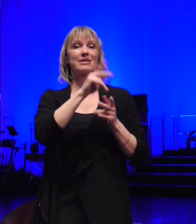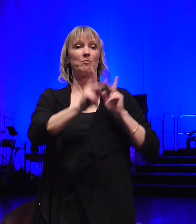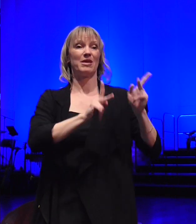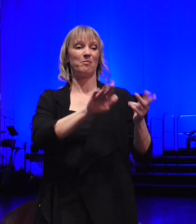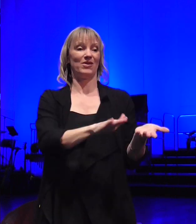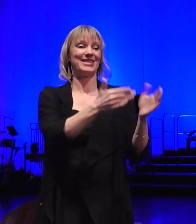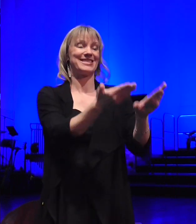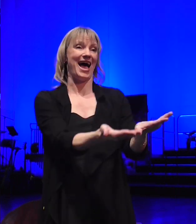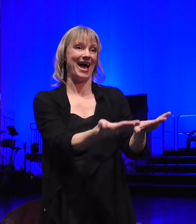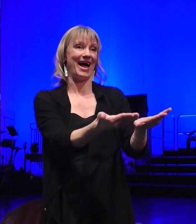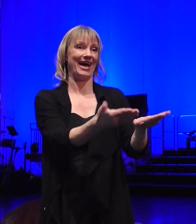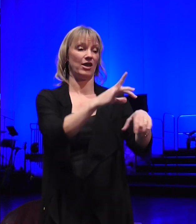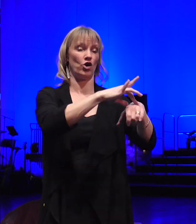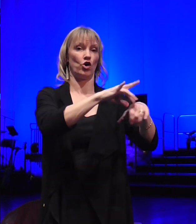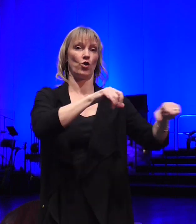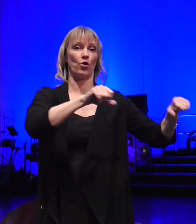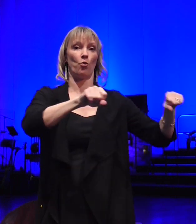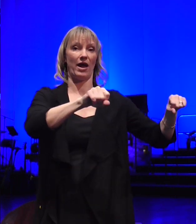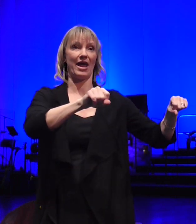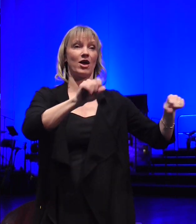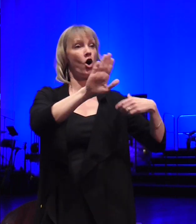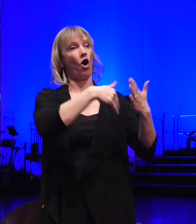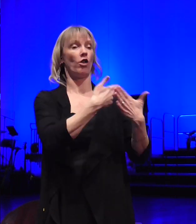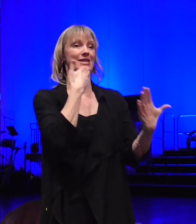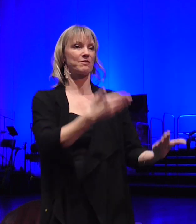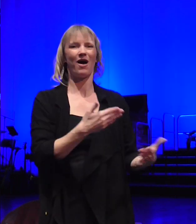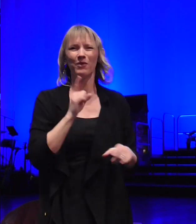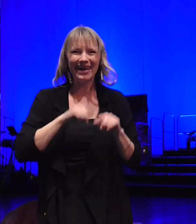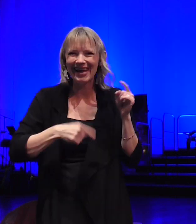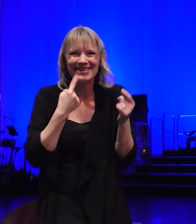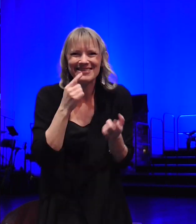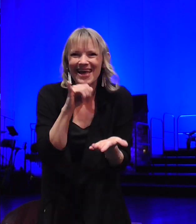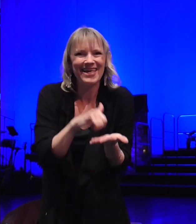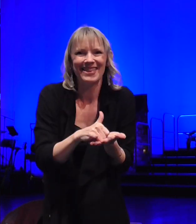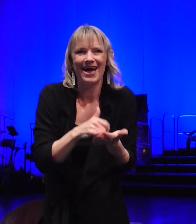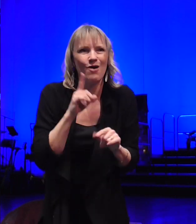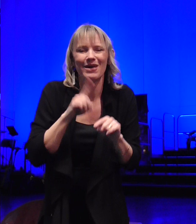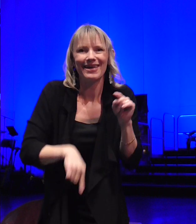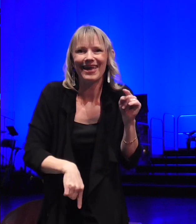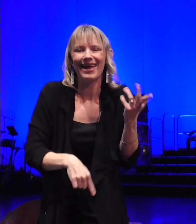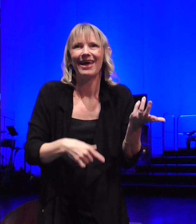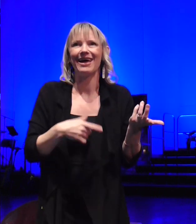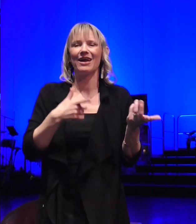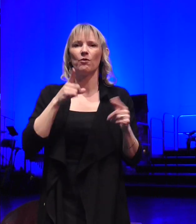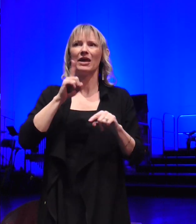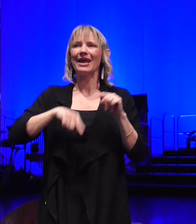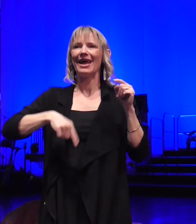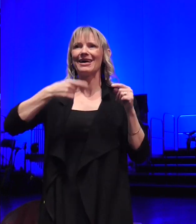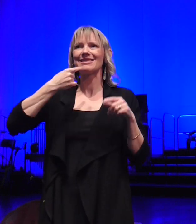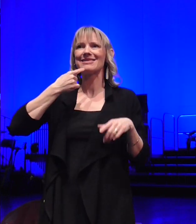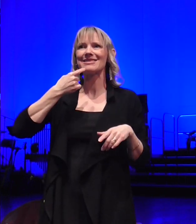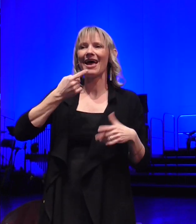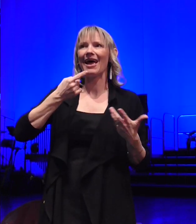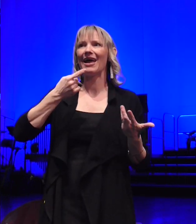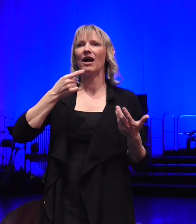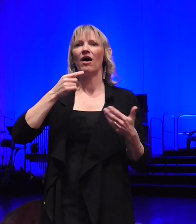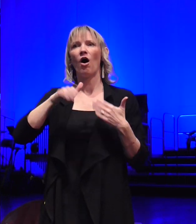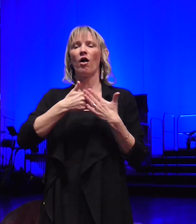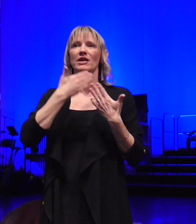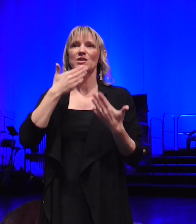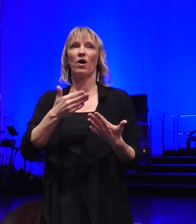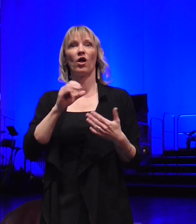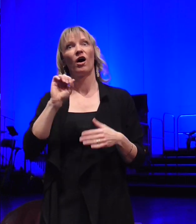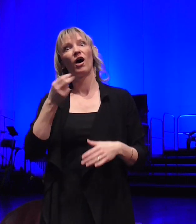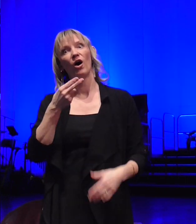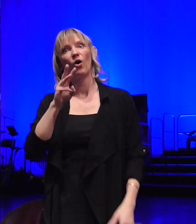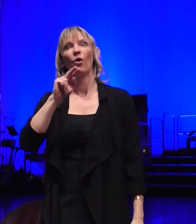all is well. We can't say all is well when we see, another video